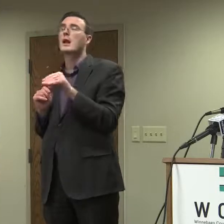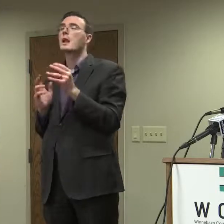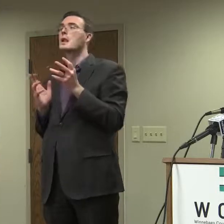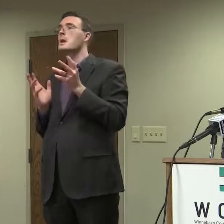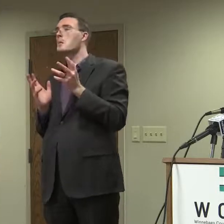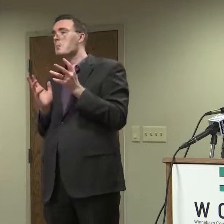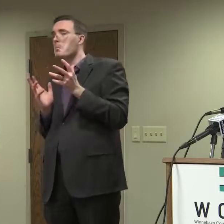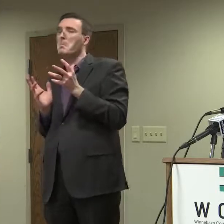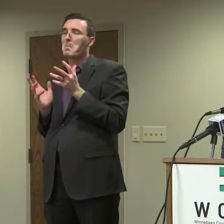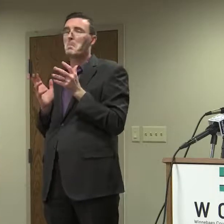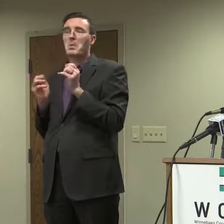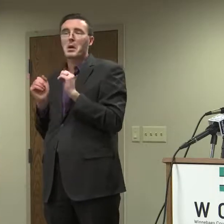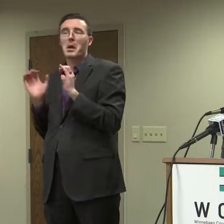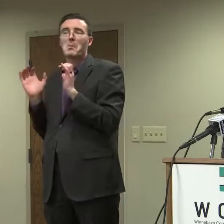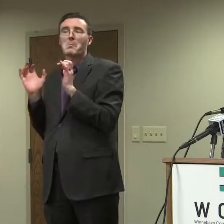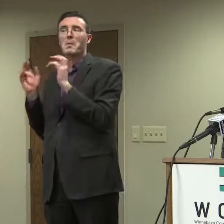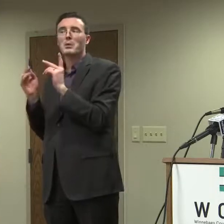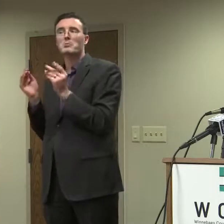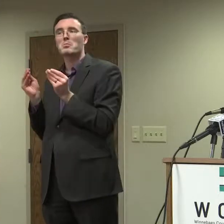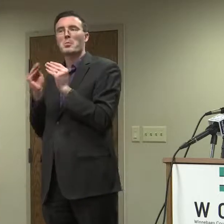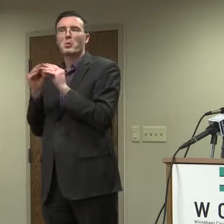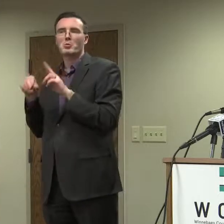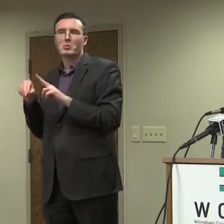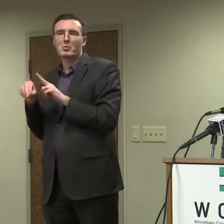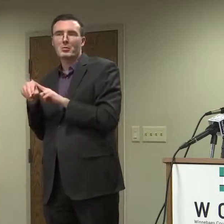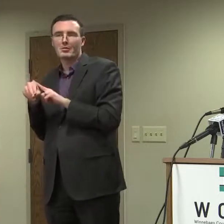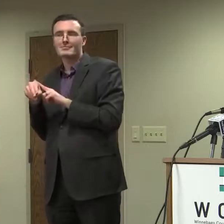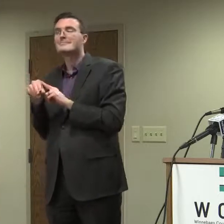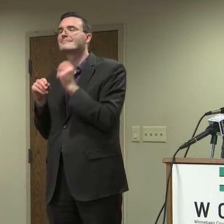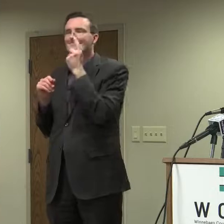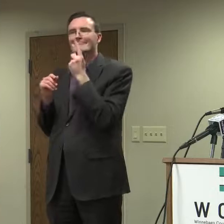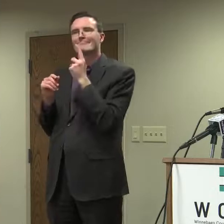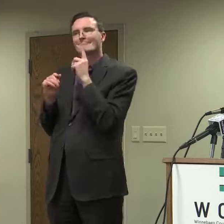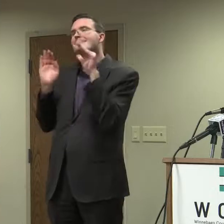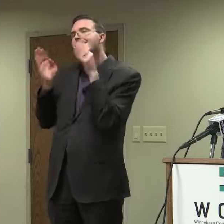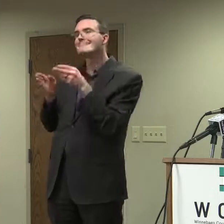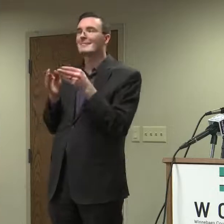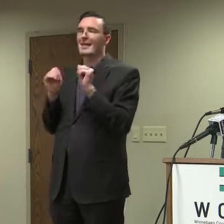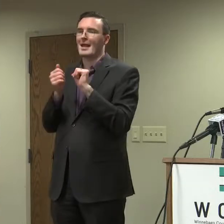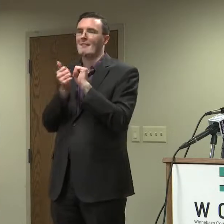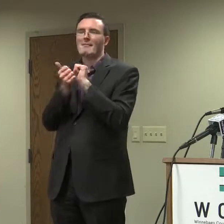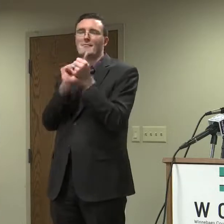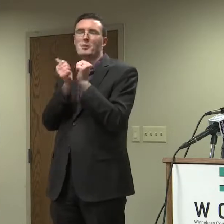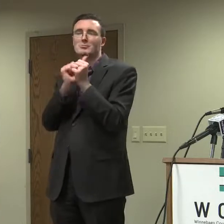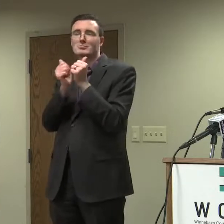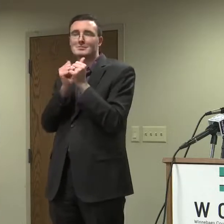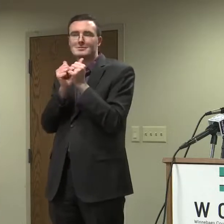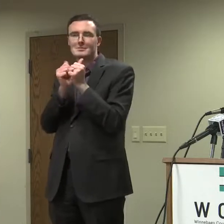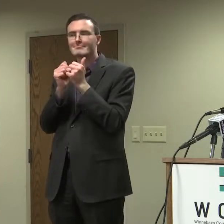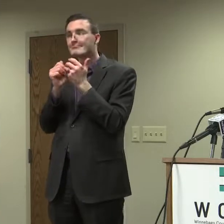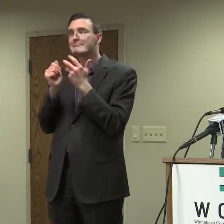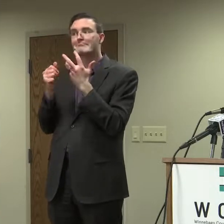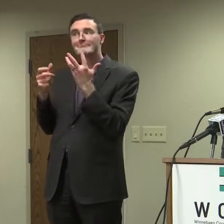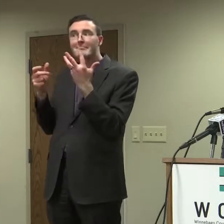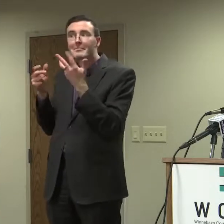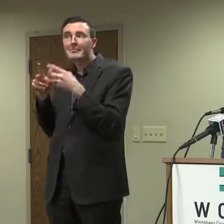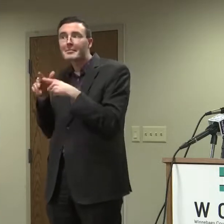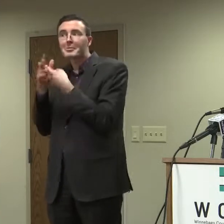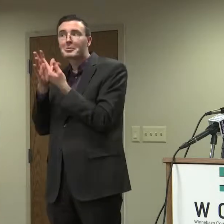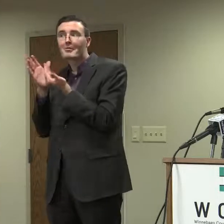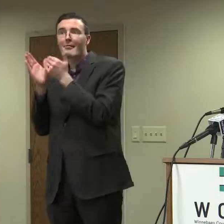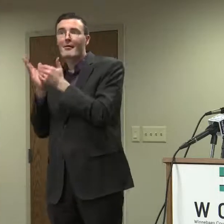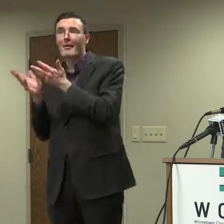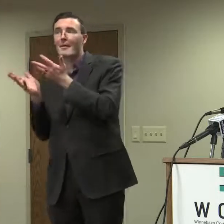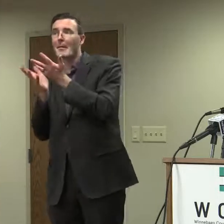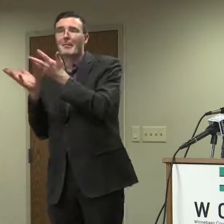But a big step has been made, just allowing some of the competitive sports for the children at that age level. And so,